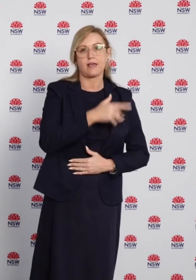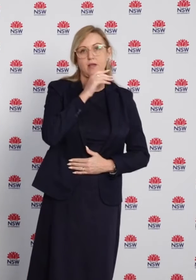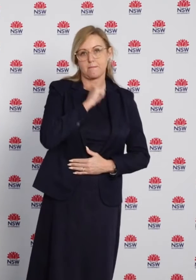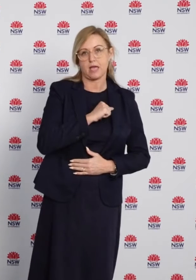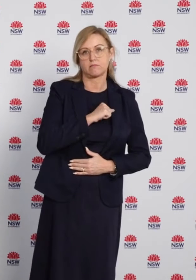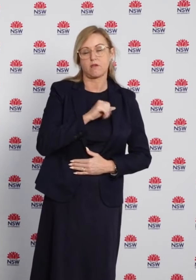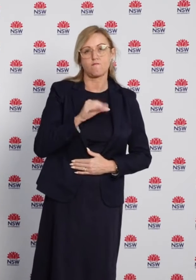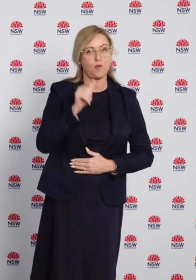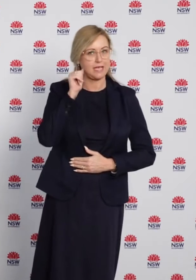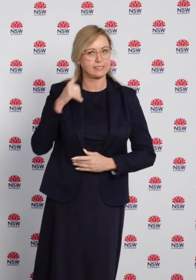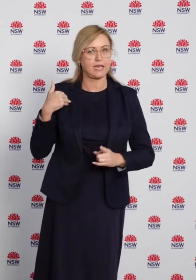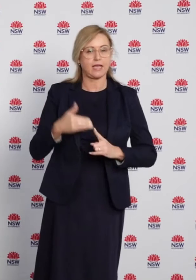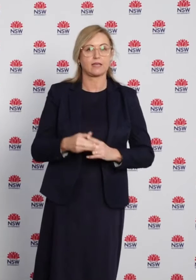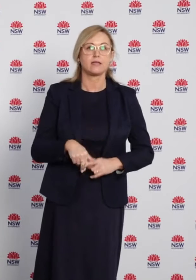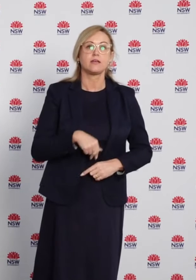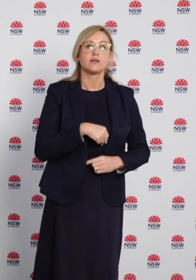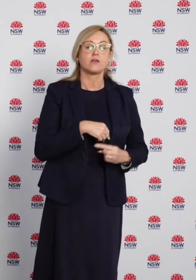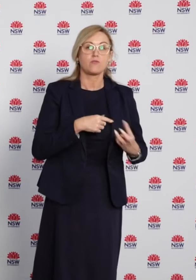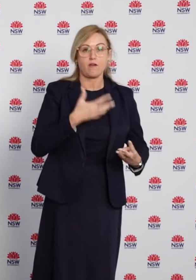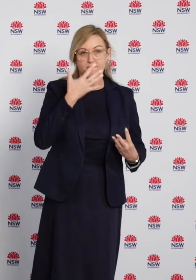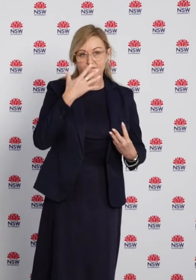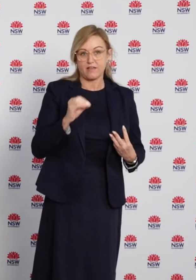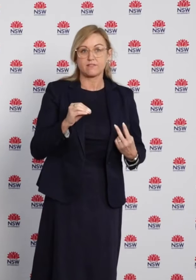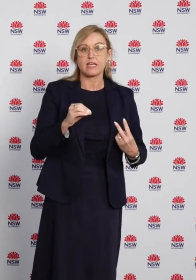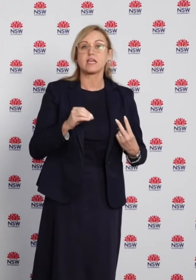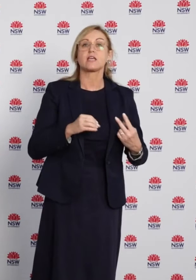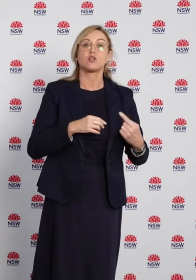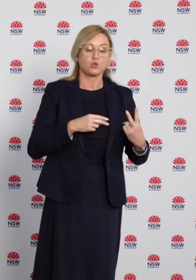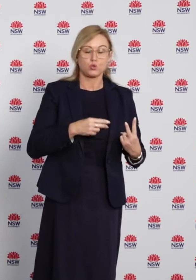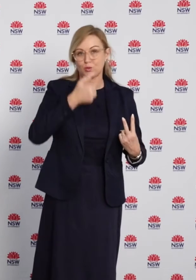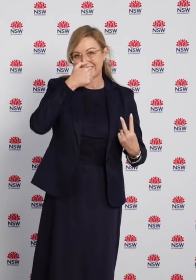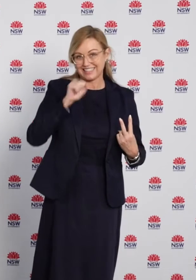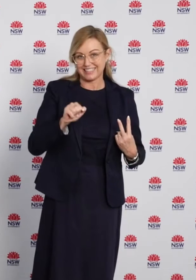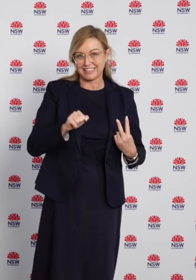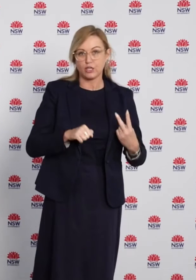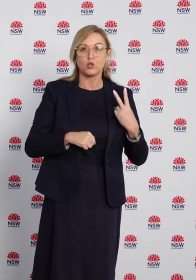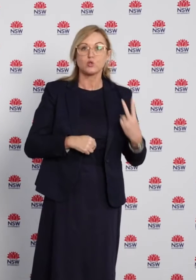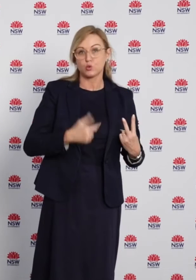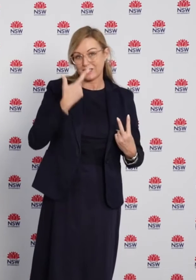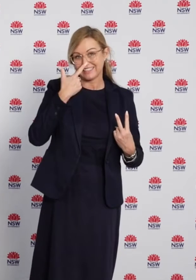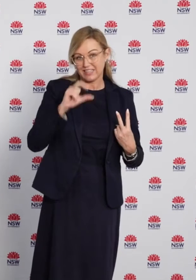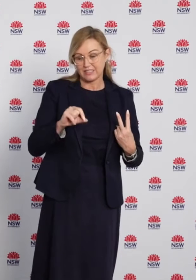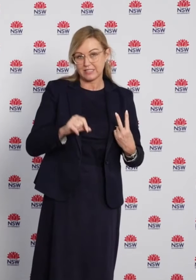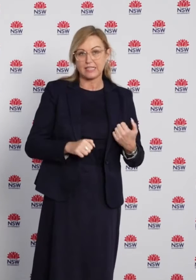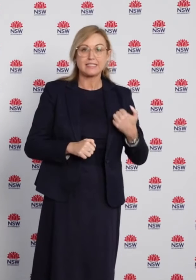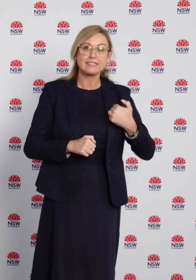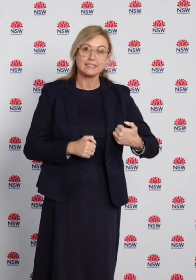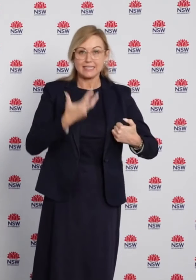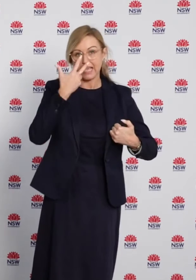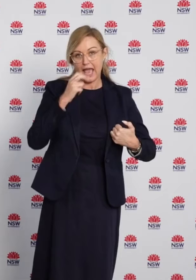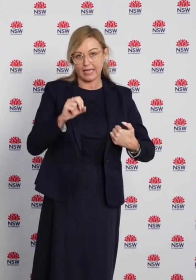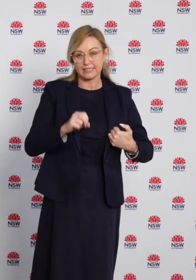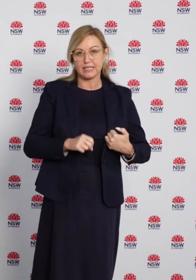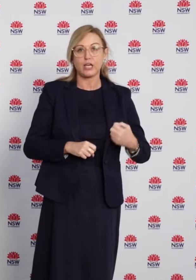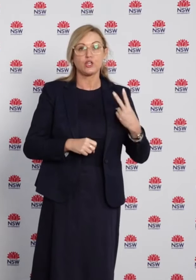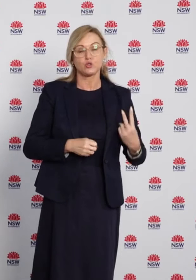3 people who died were in their 50s, 2 people were in their 60s, 2 in their 70s, 6 people in their 80s and 2 people